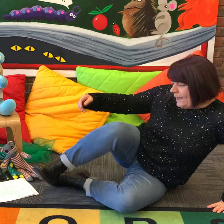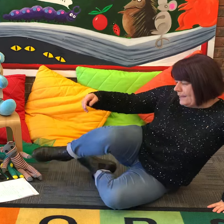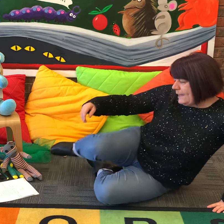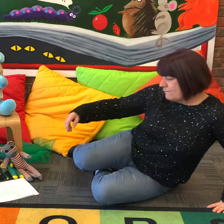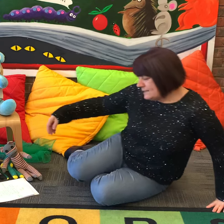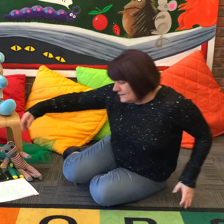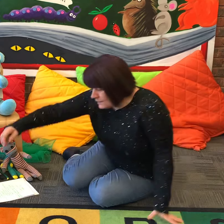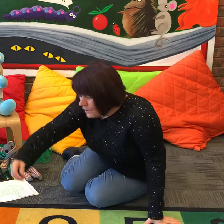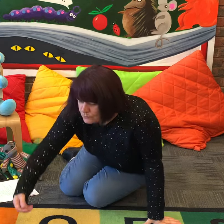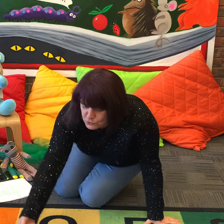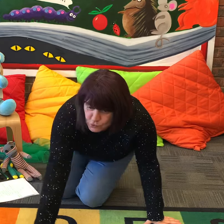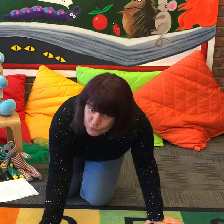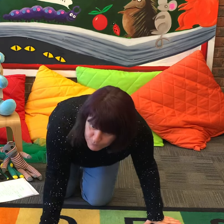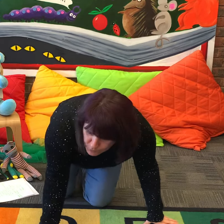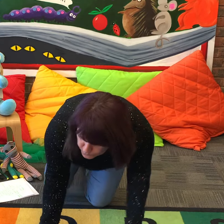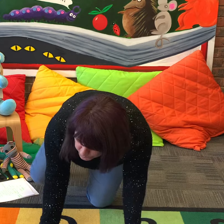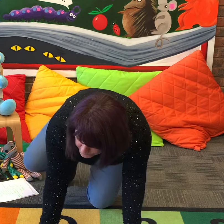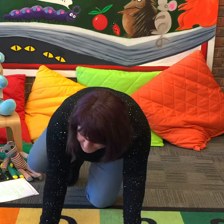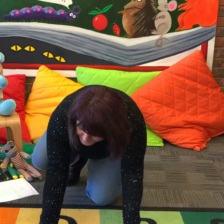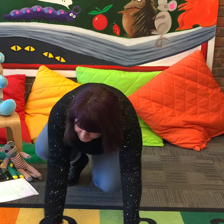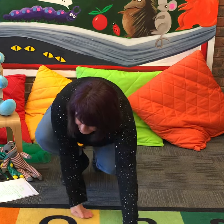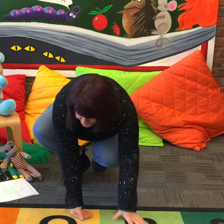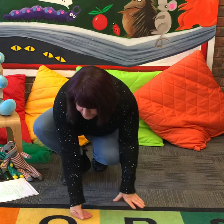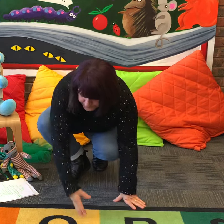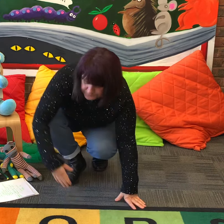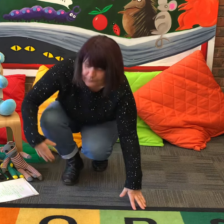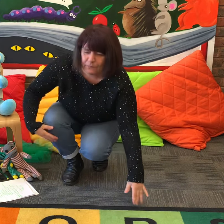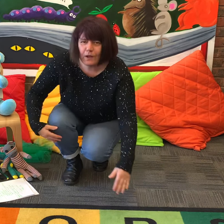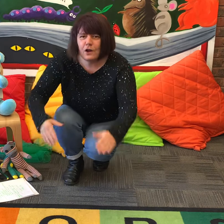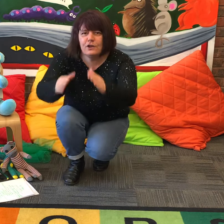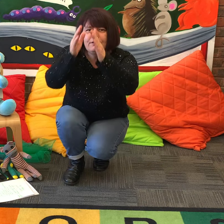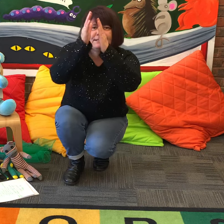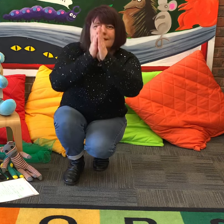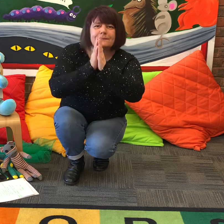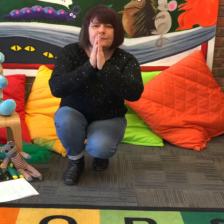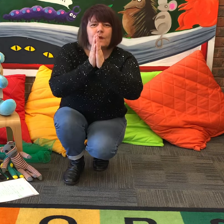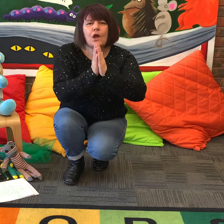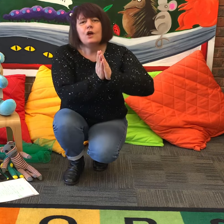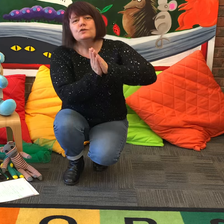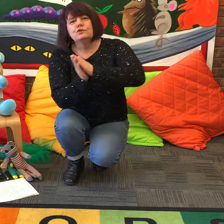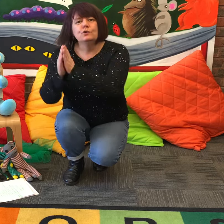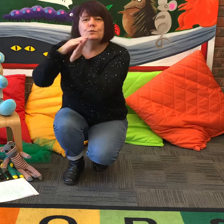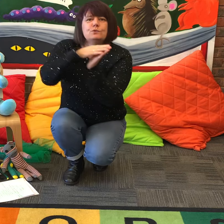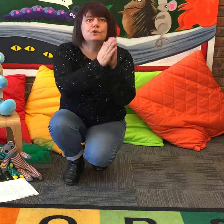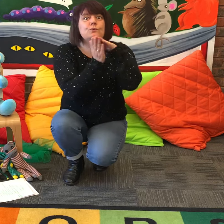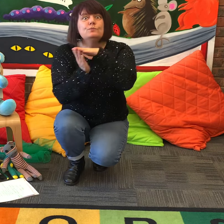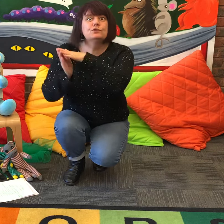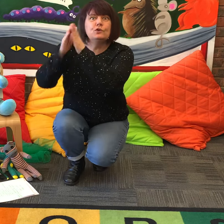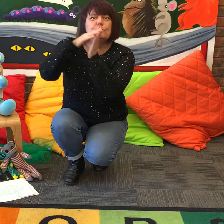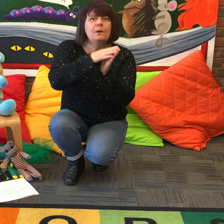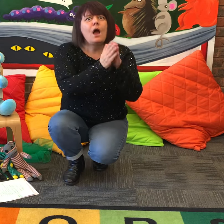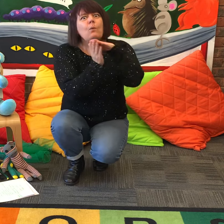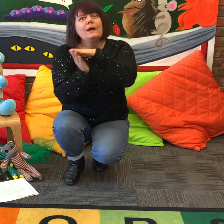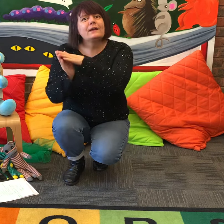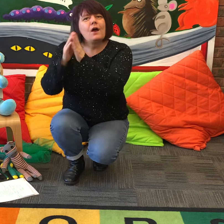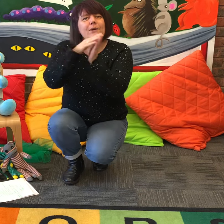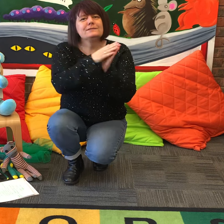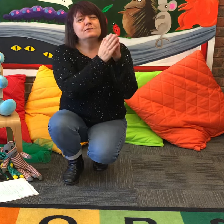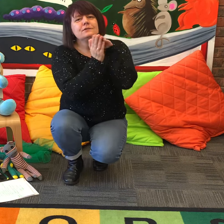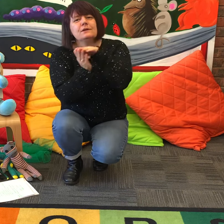get ready to go to the moon? Are you ready? Zoom, zoom, zoom, we're going to the